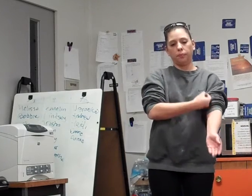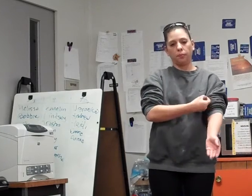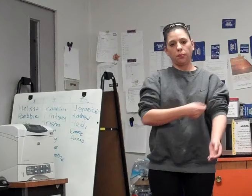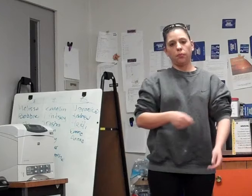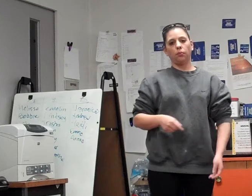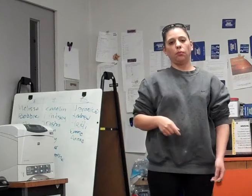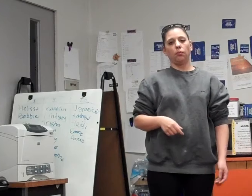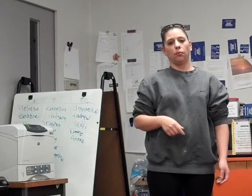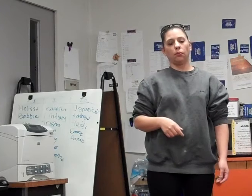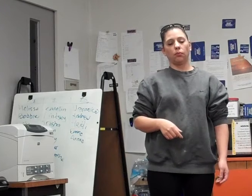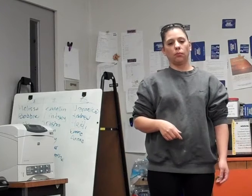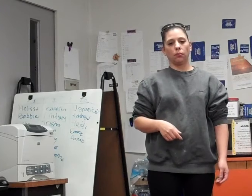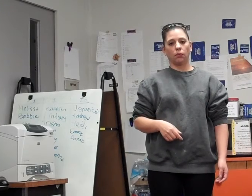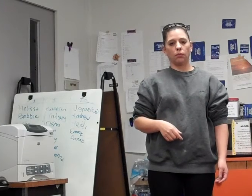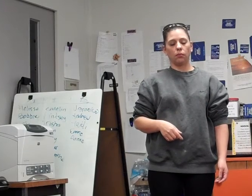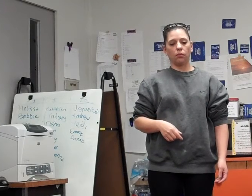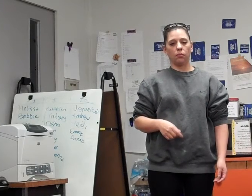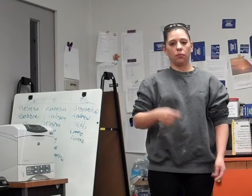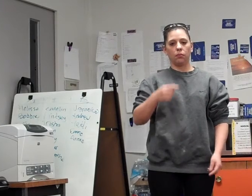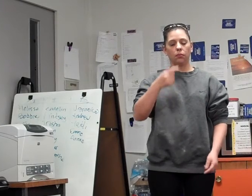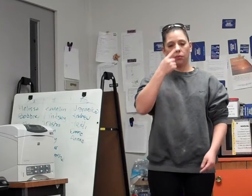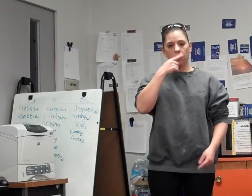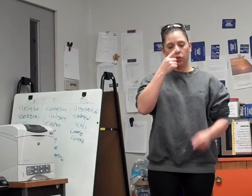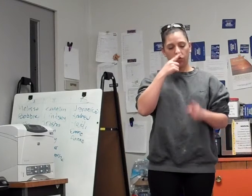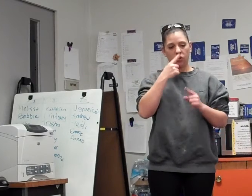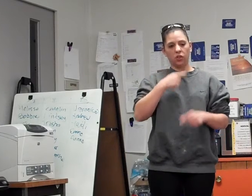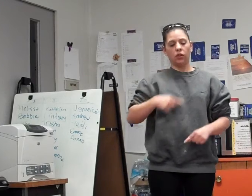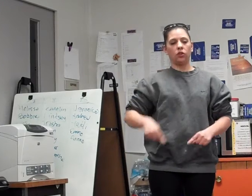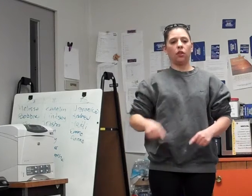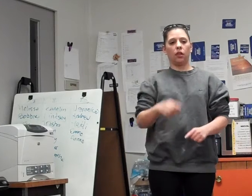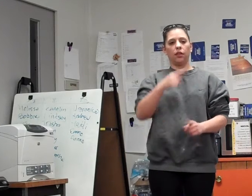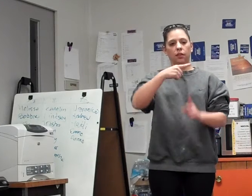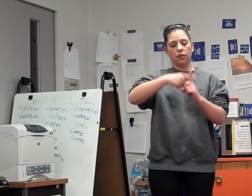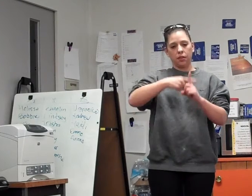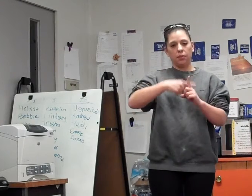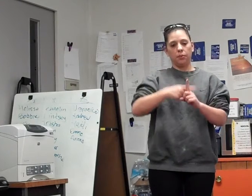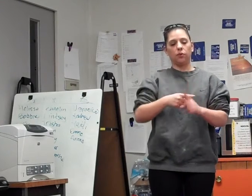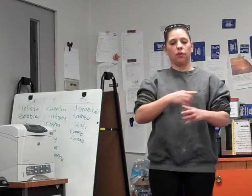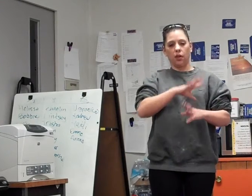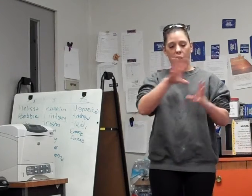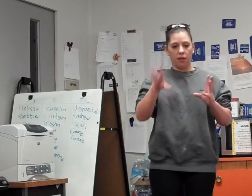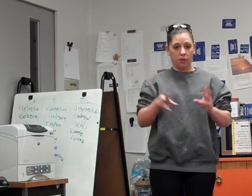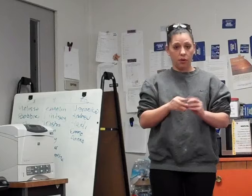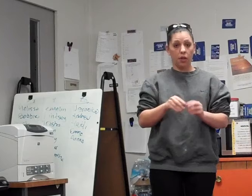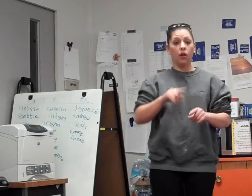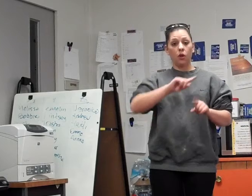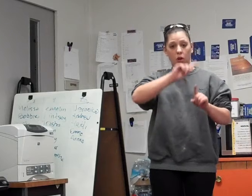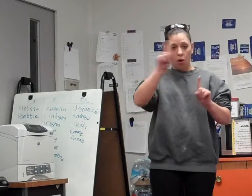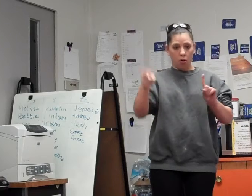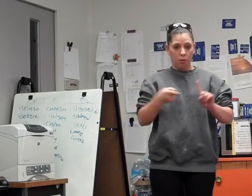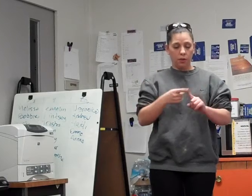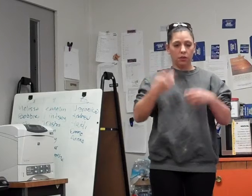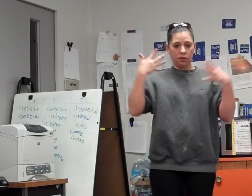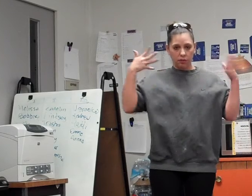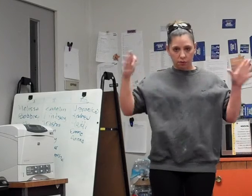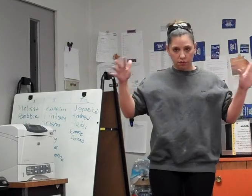their vital signs and everything as a baseline. Once that is established, and we establish what procedure they're